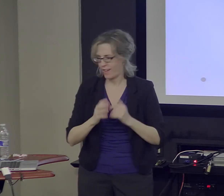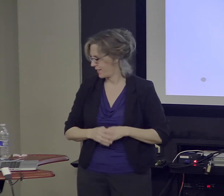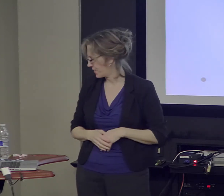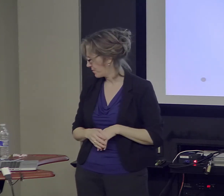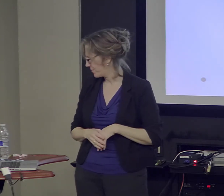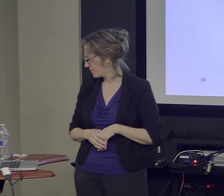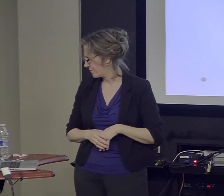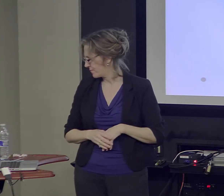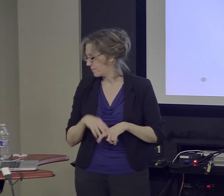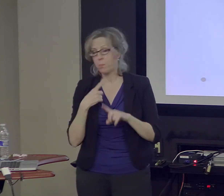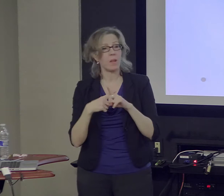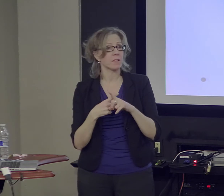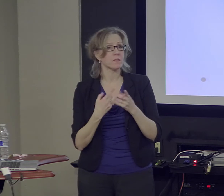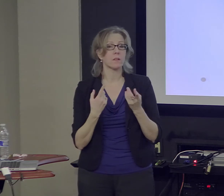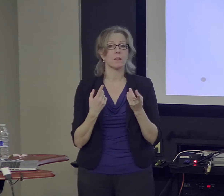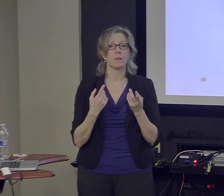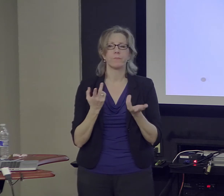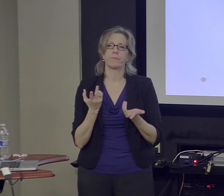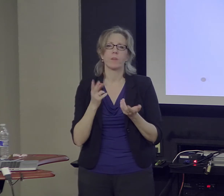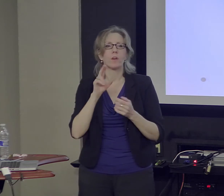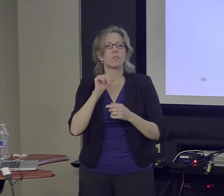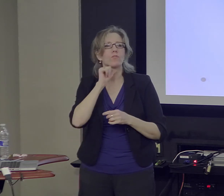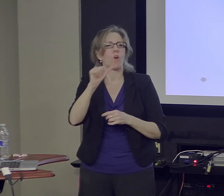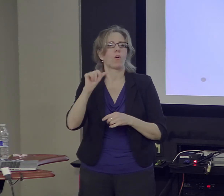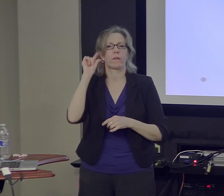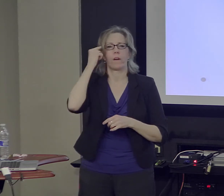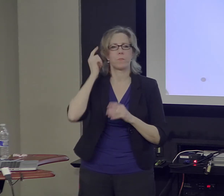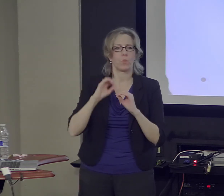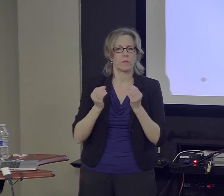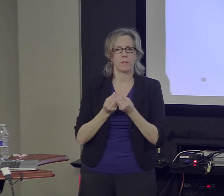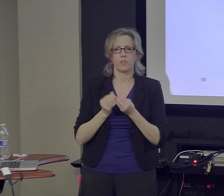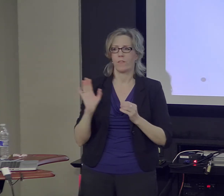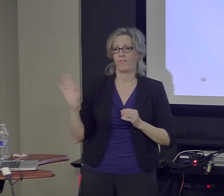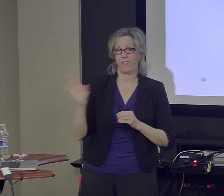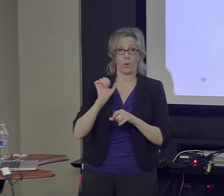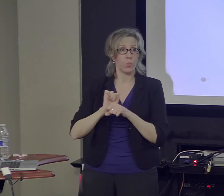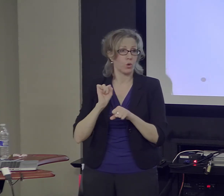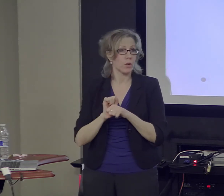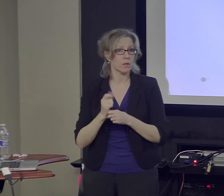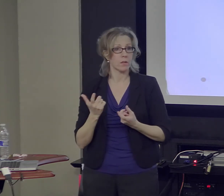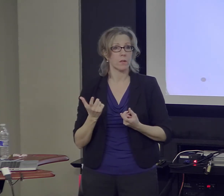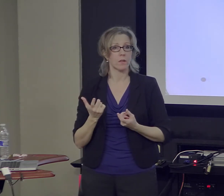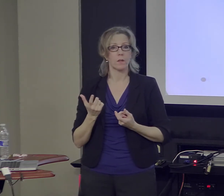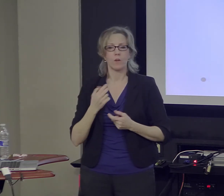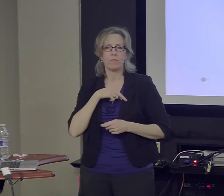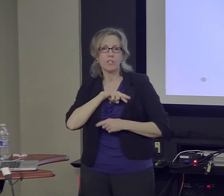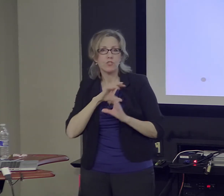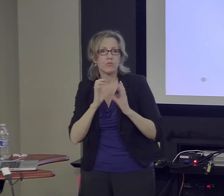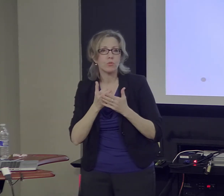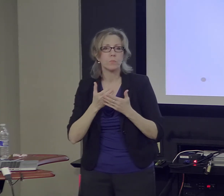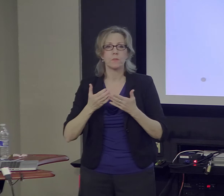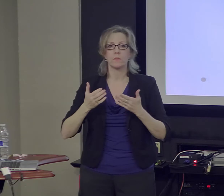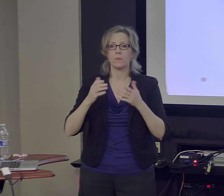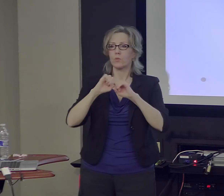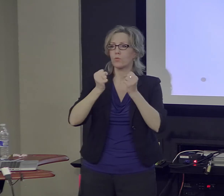which provides a multitude of platforms for people to meet. And also governmental or